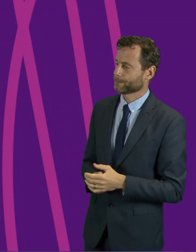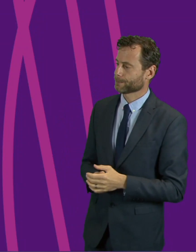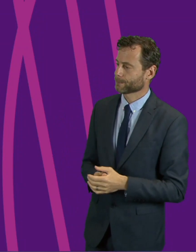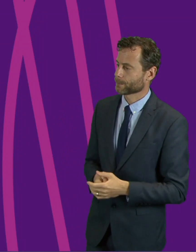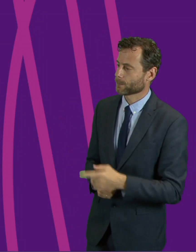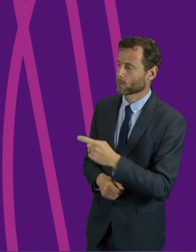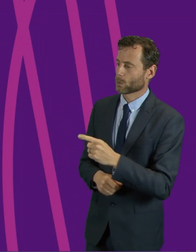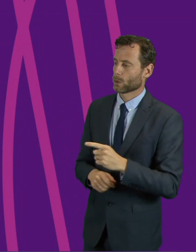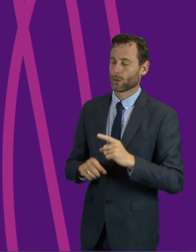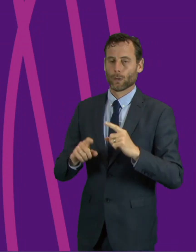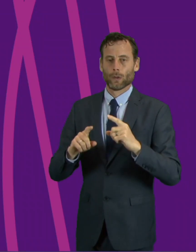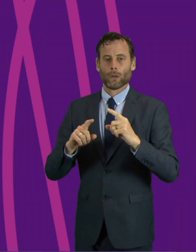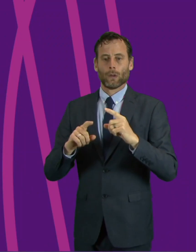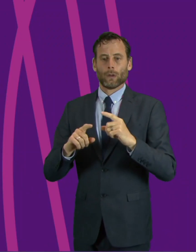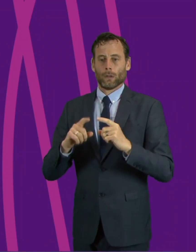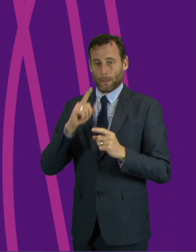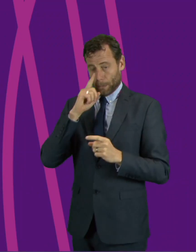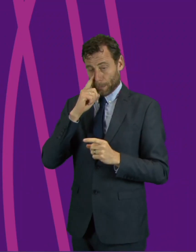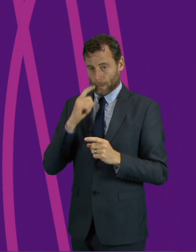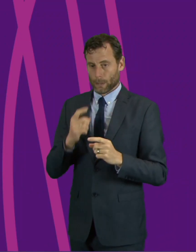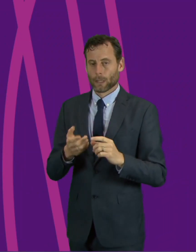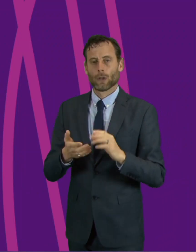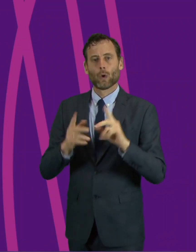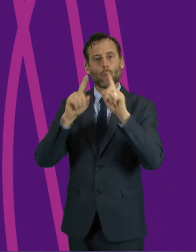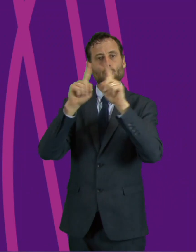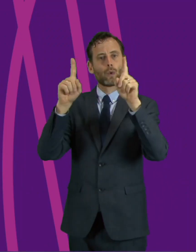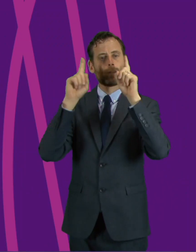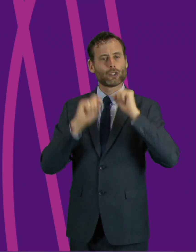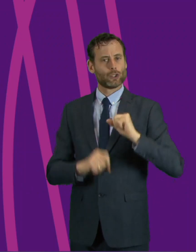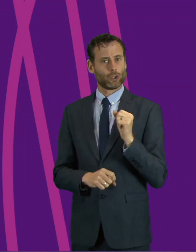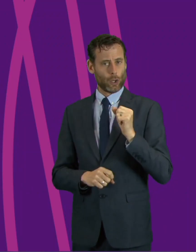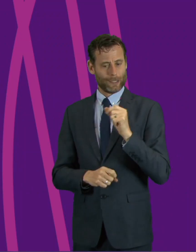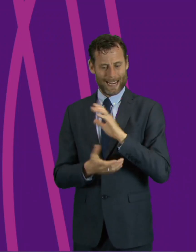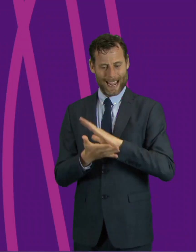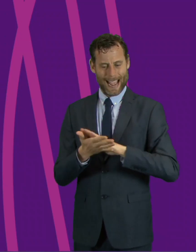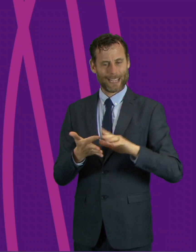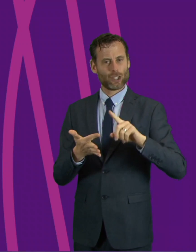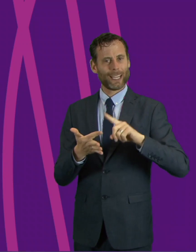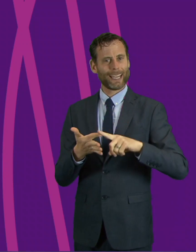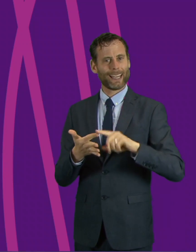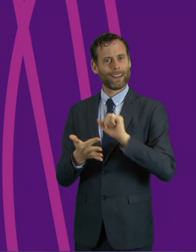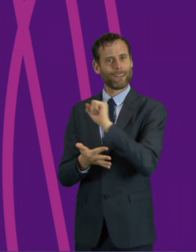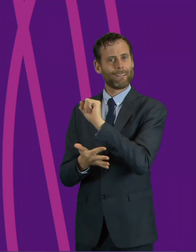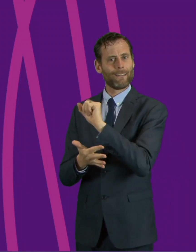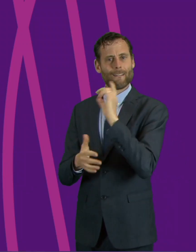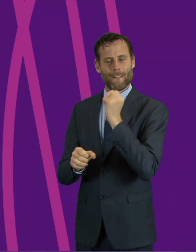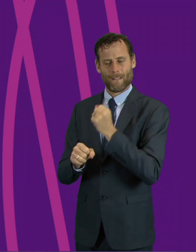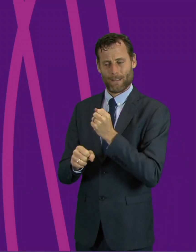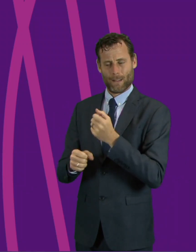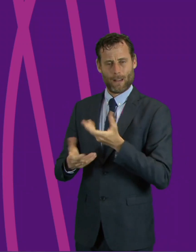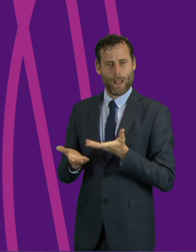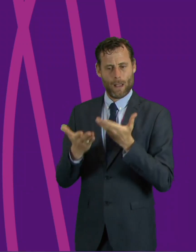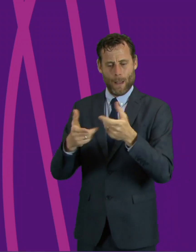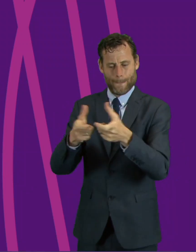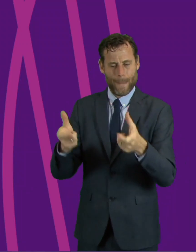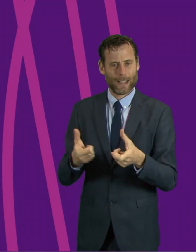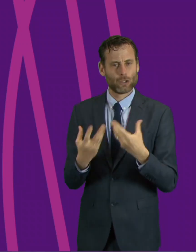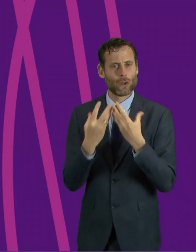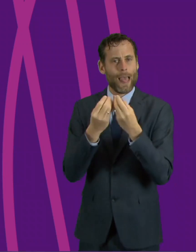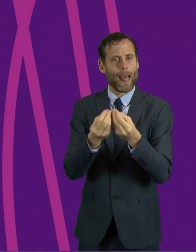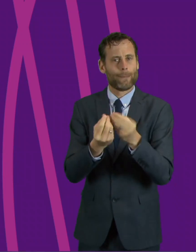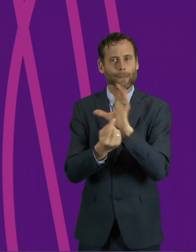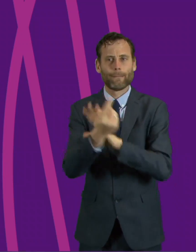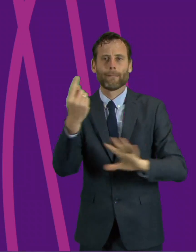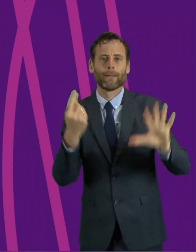Universities Scotland are clear that the HE package announced by the UK Government will do little to help the sector in Scotland. And while the £75